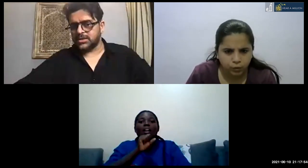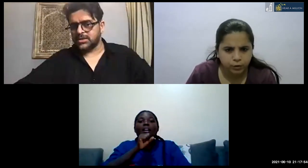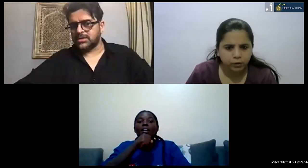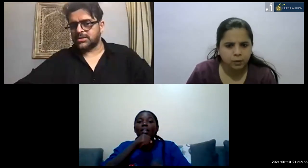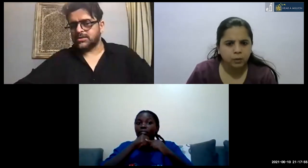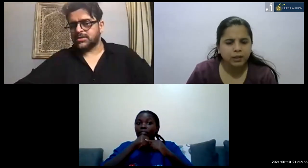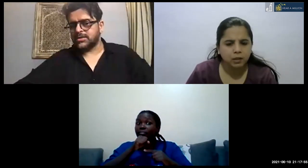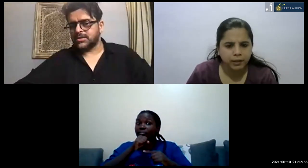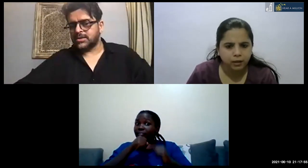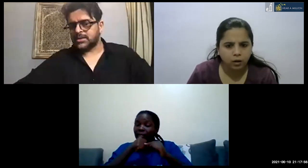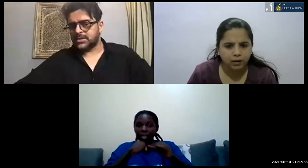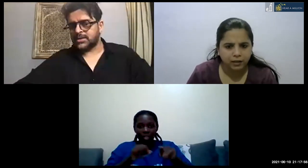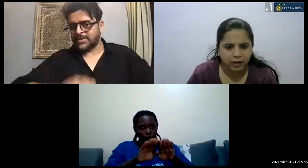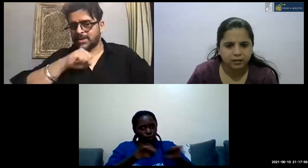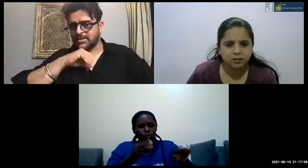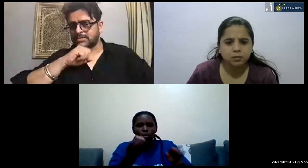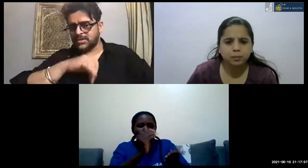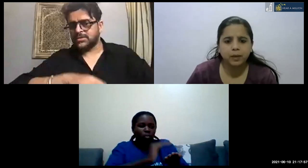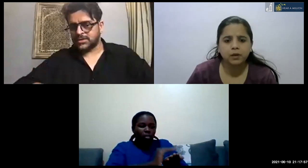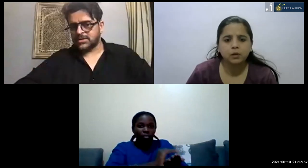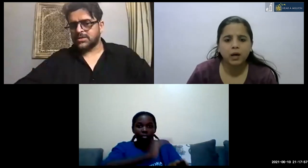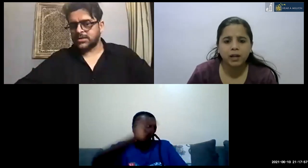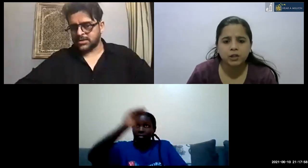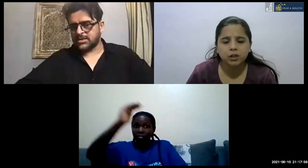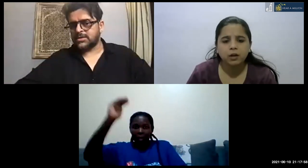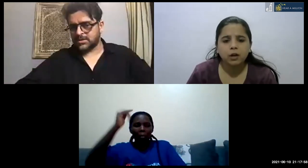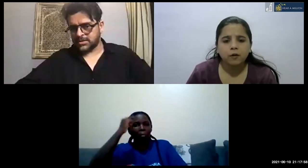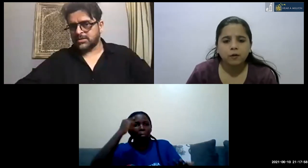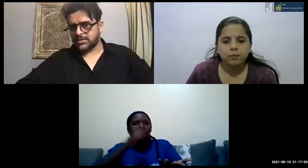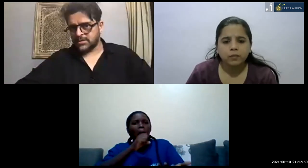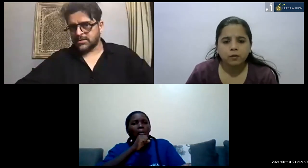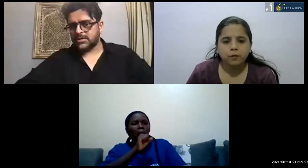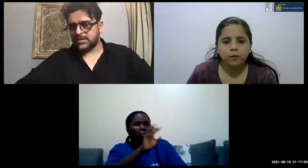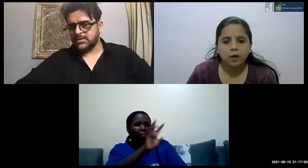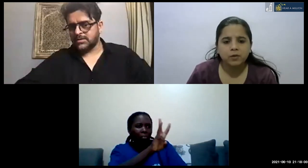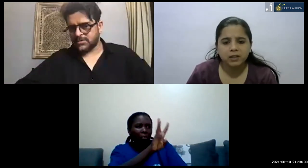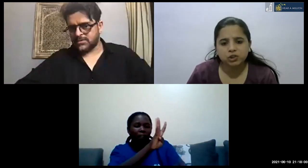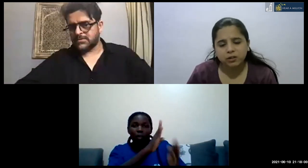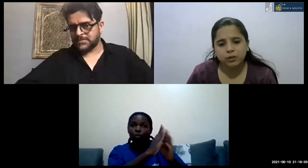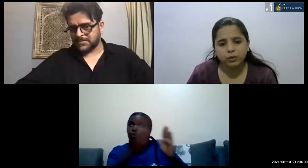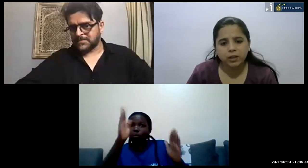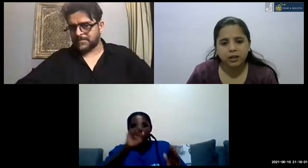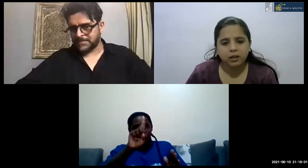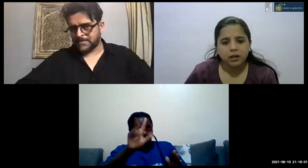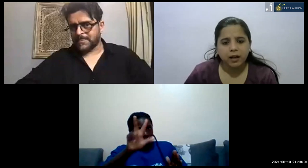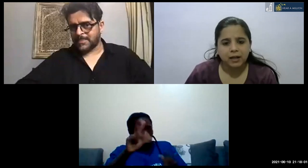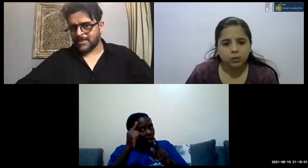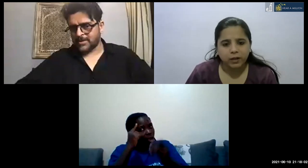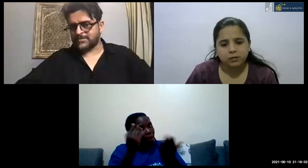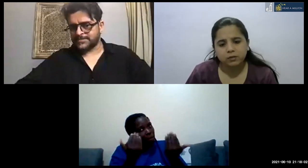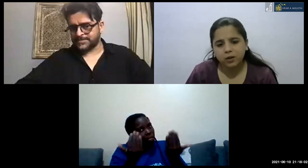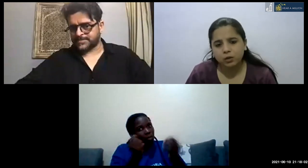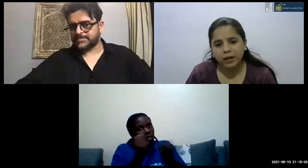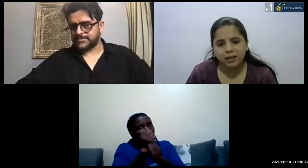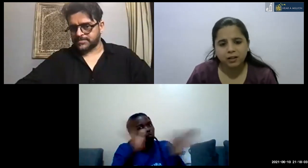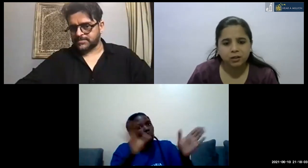So you were talking about the learning online, right? People who are aged from young children to the adult